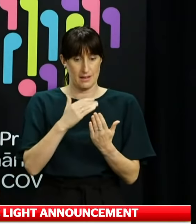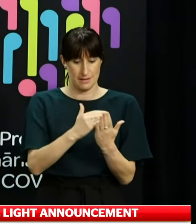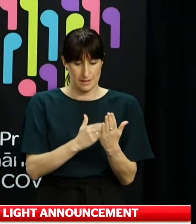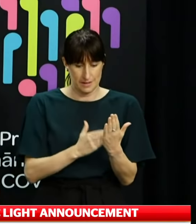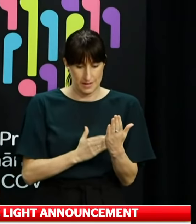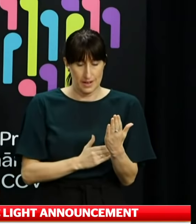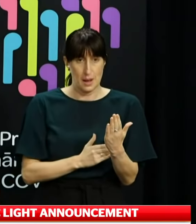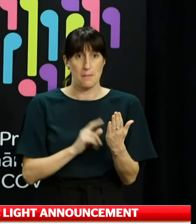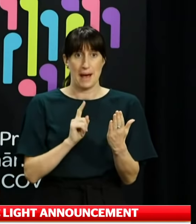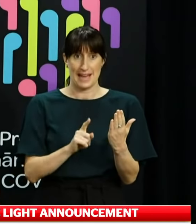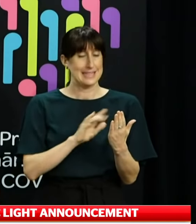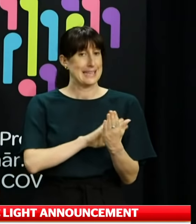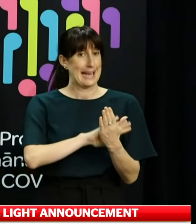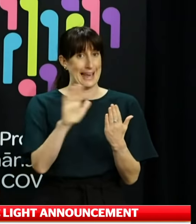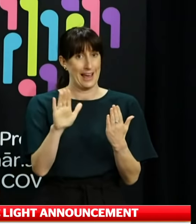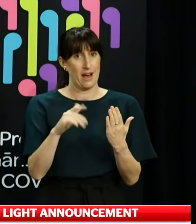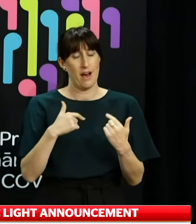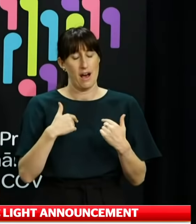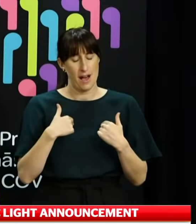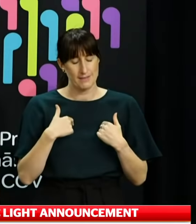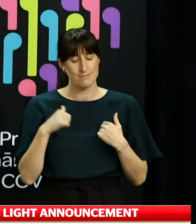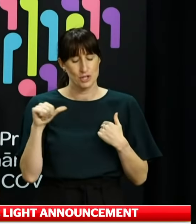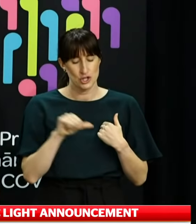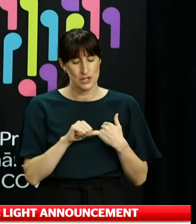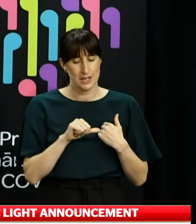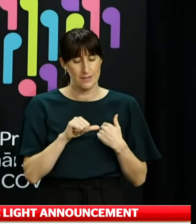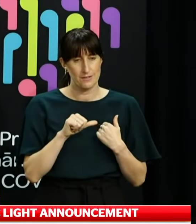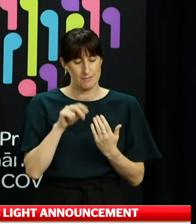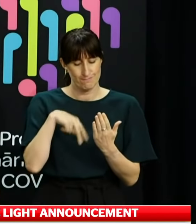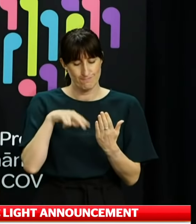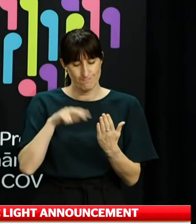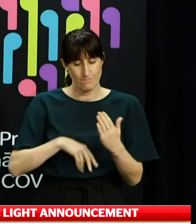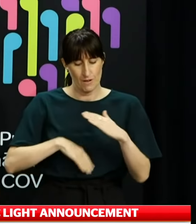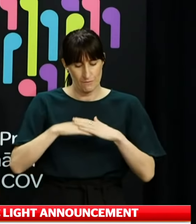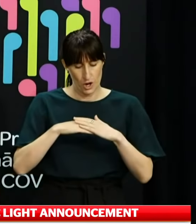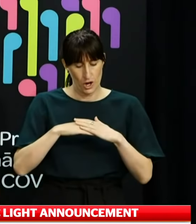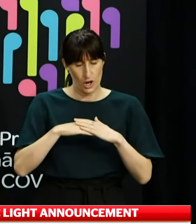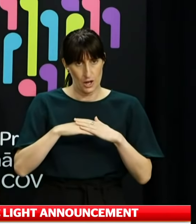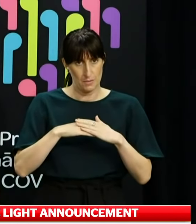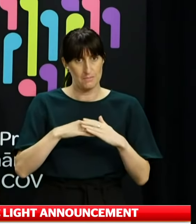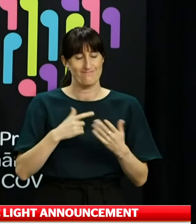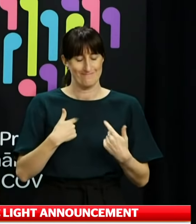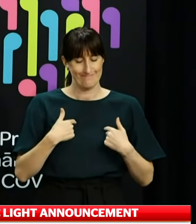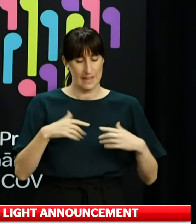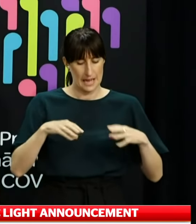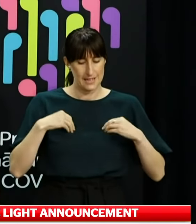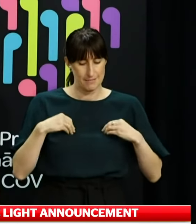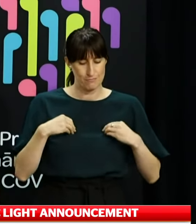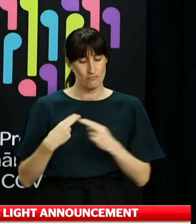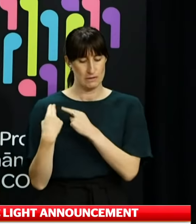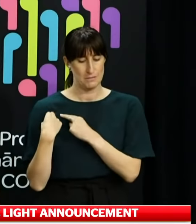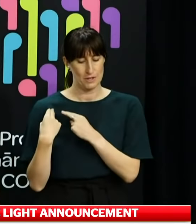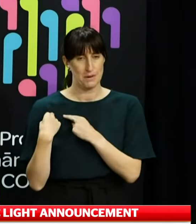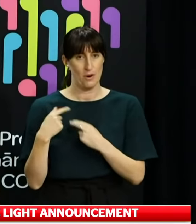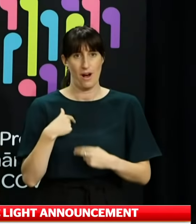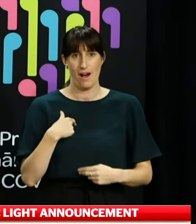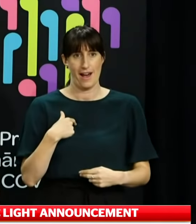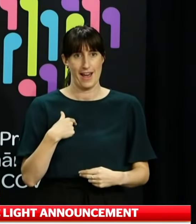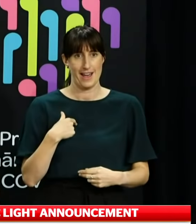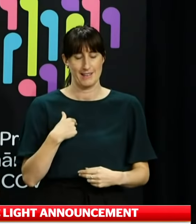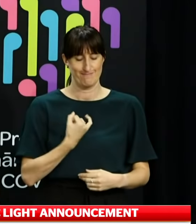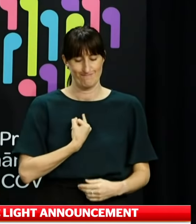very clear. Yes, I should have been familiar with that guidance before I came to do this. I will accept responsibility for the fact that I did not do